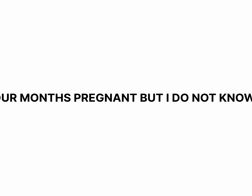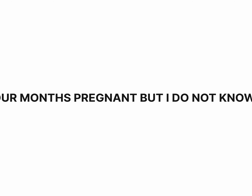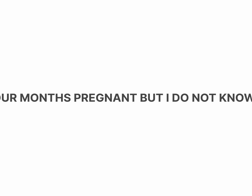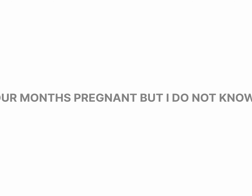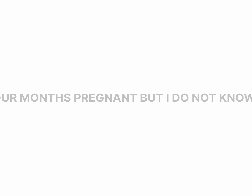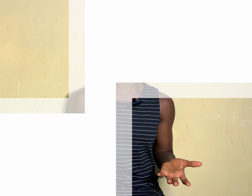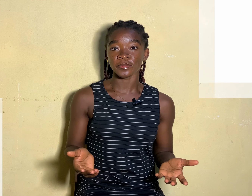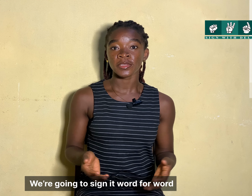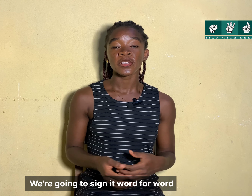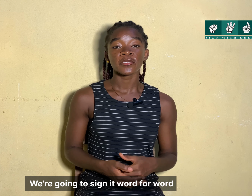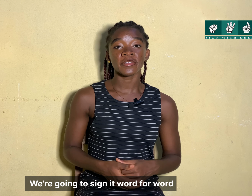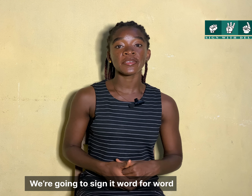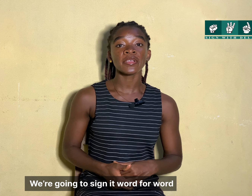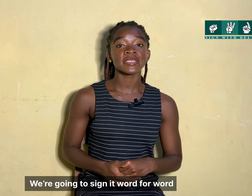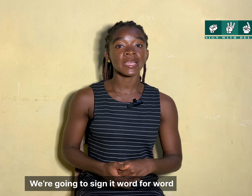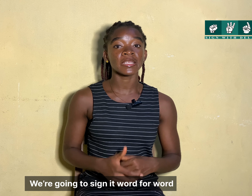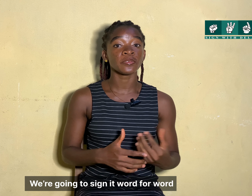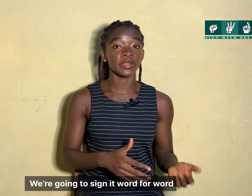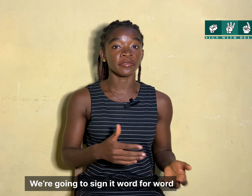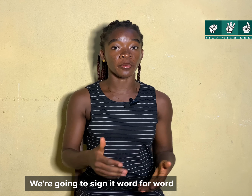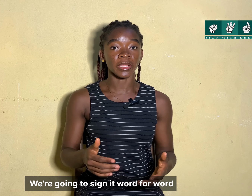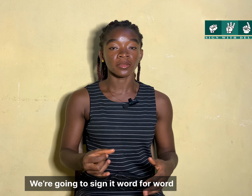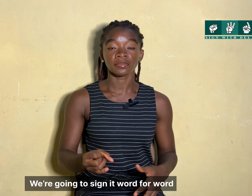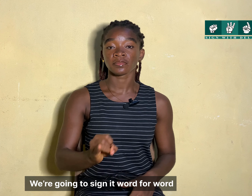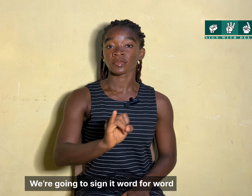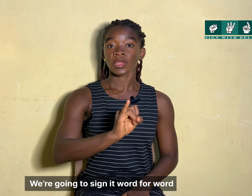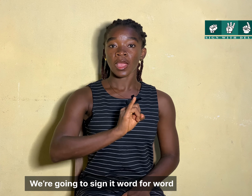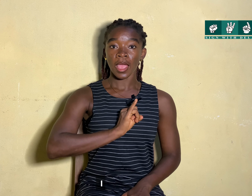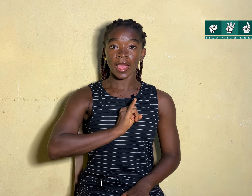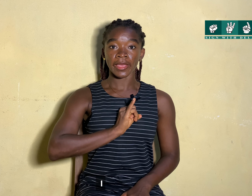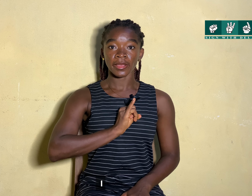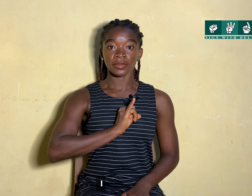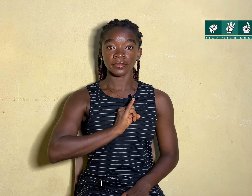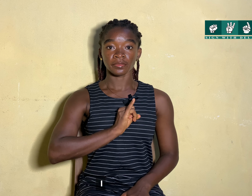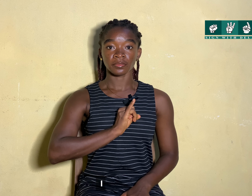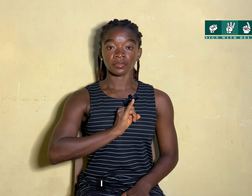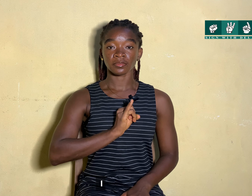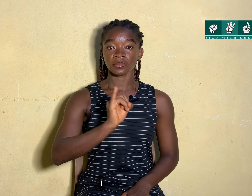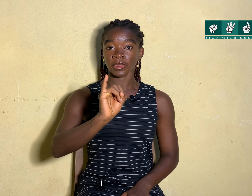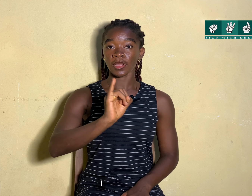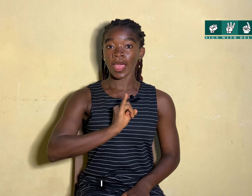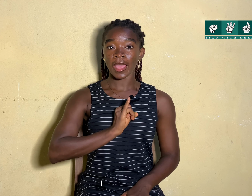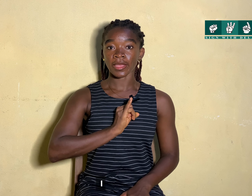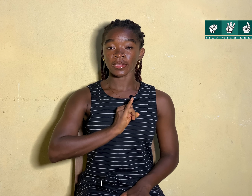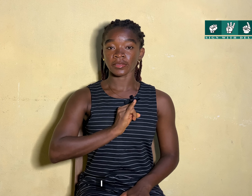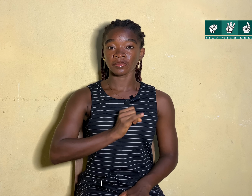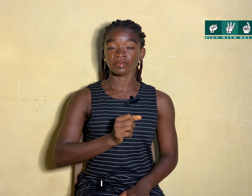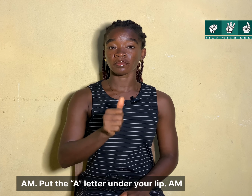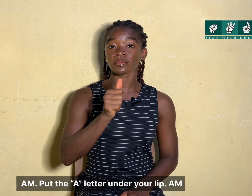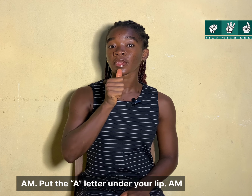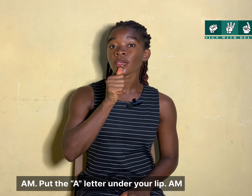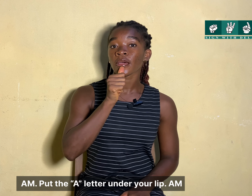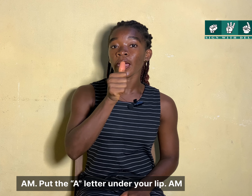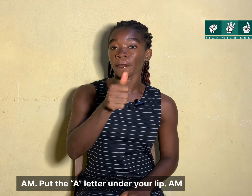do not know. Because I'm going to sign it word for word. I. I. Um.